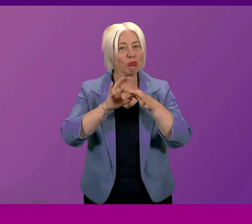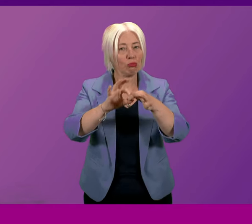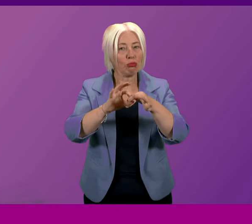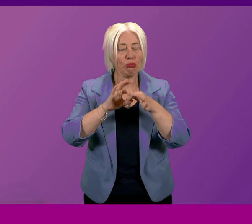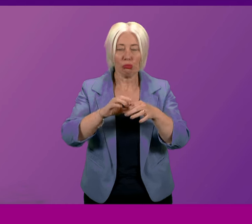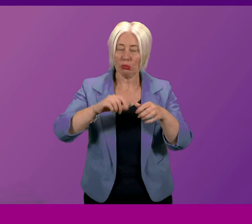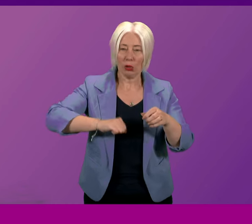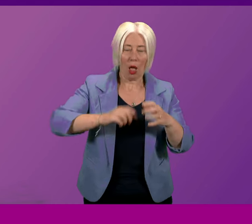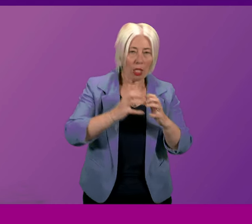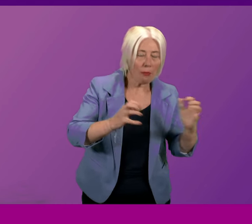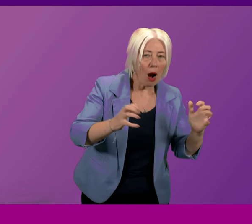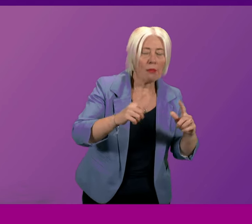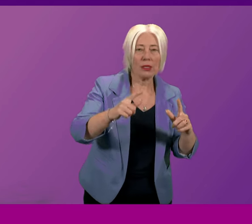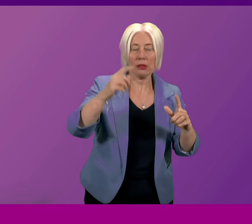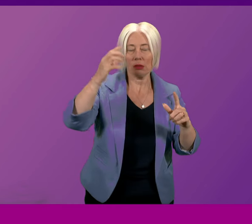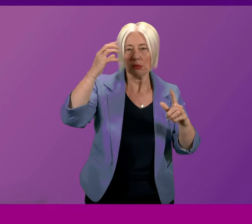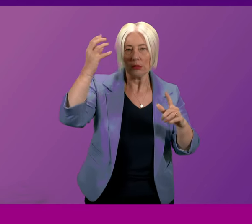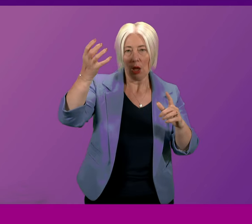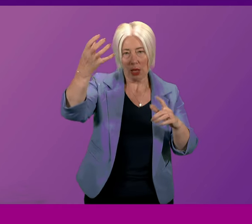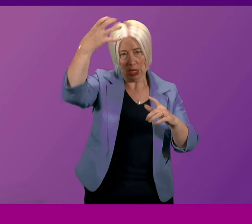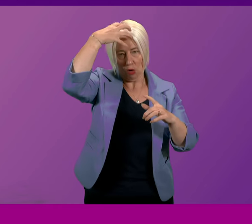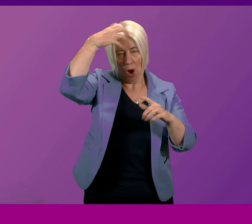the Crown, and the people of Scotland.